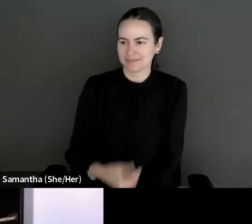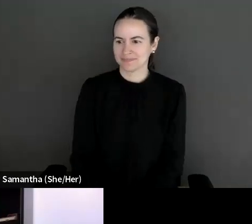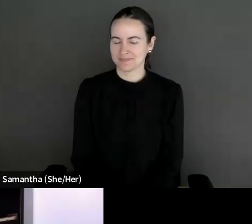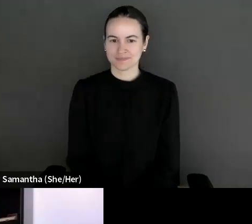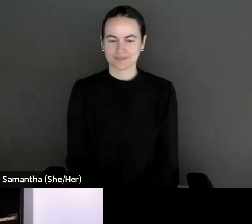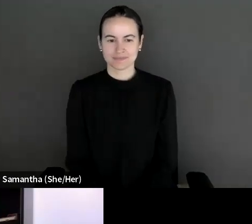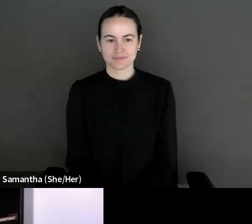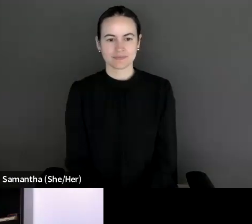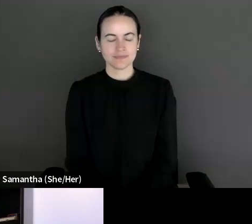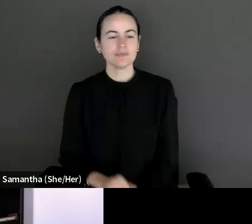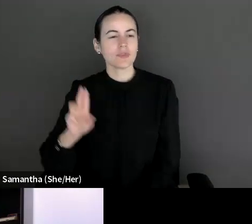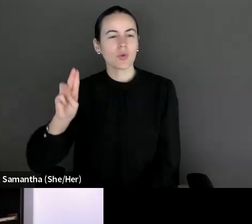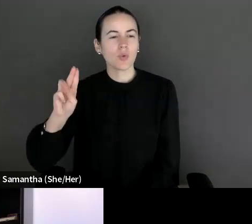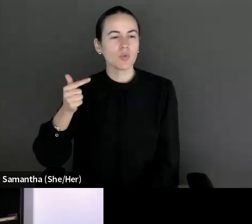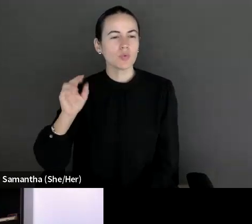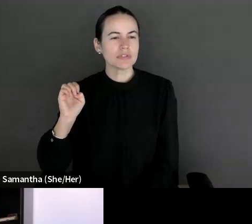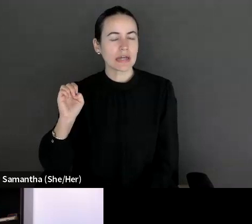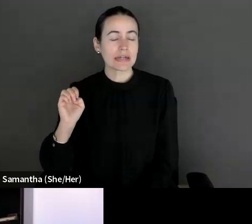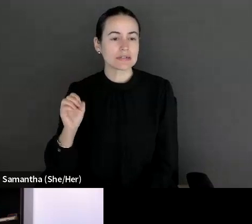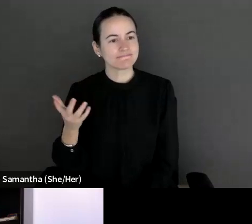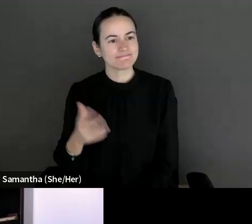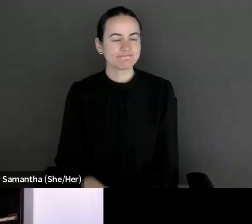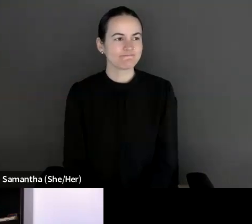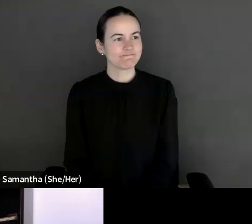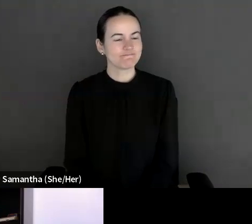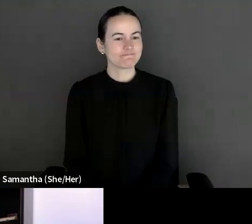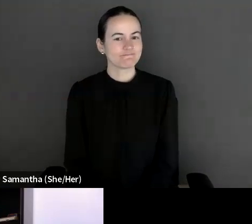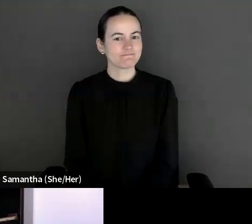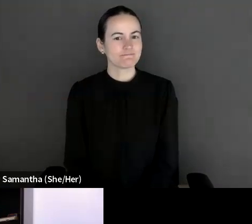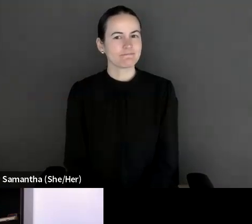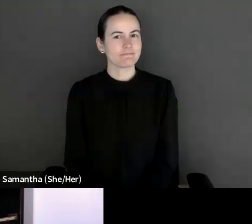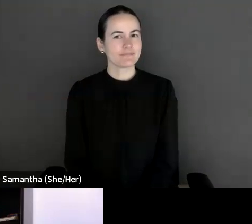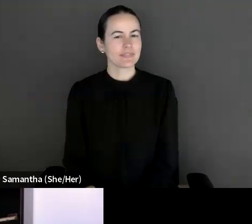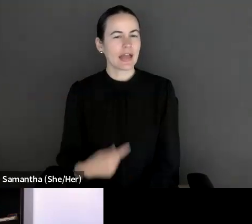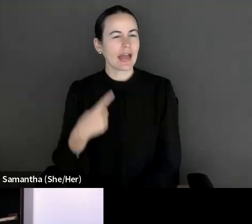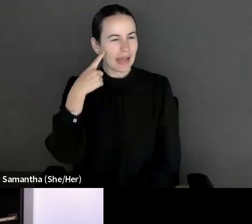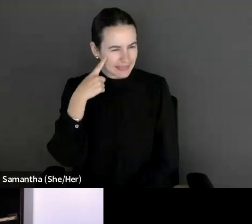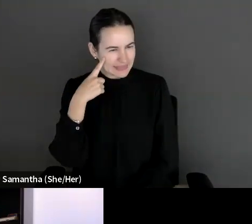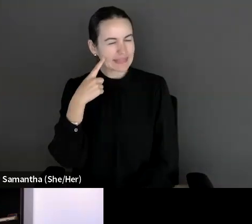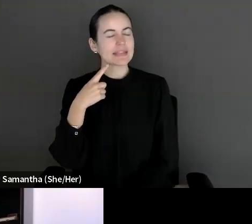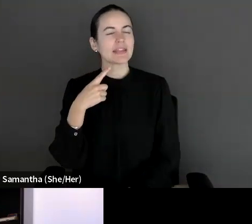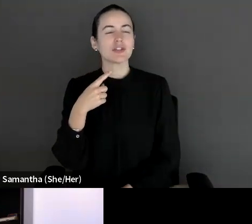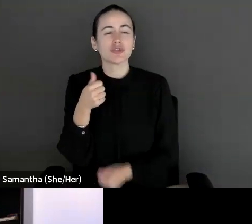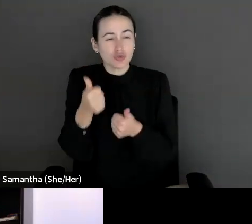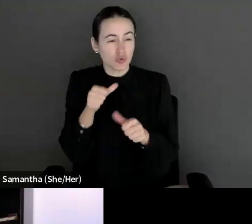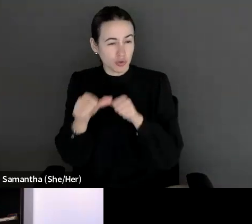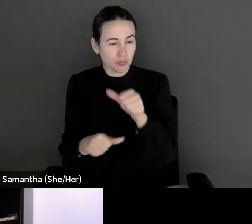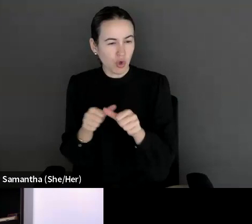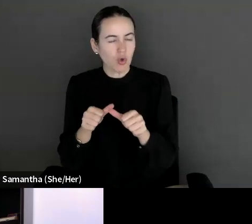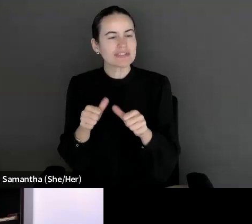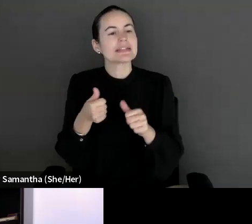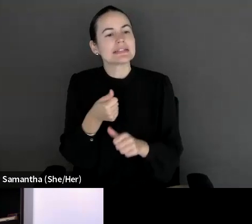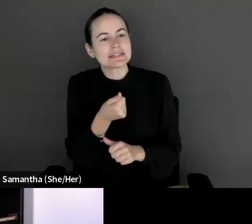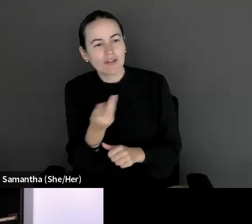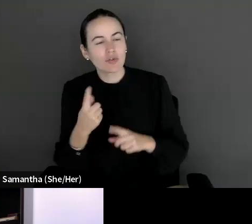anything great to suggest, but maybe have several phases of dissemination, you know, work with a smaller group and